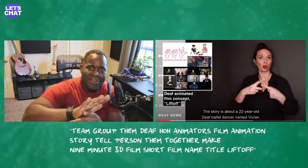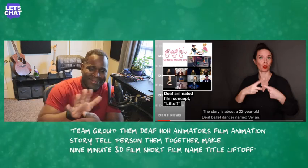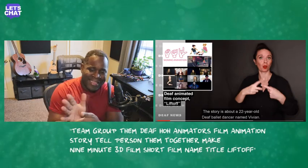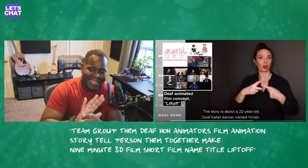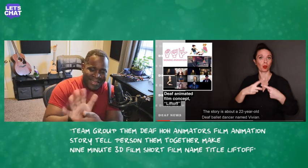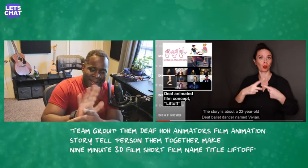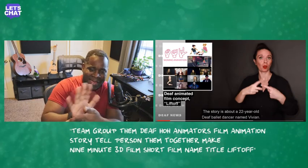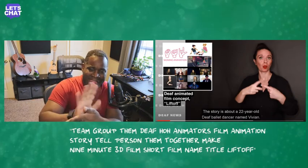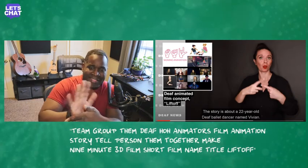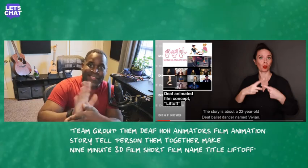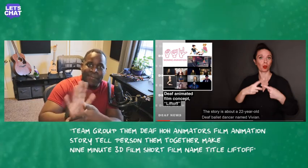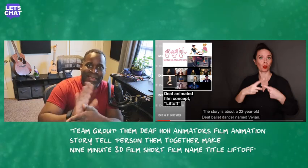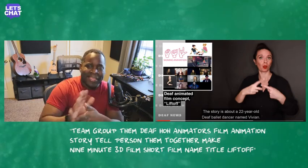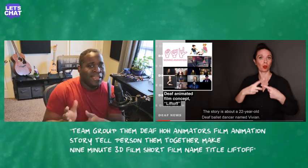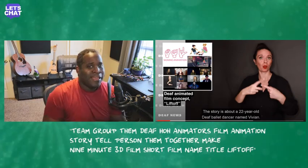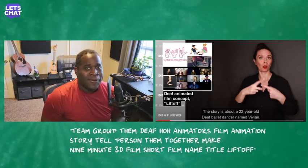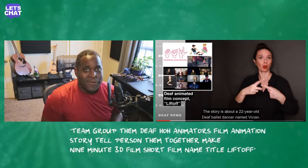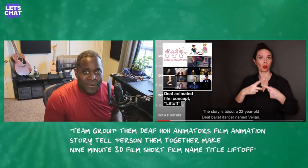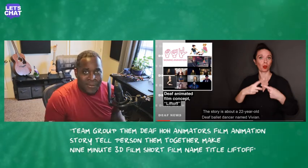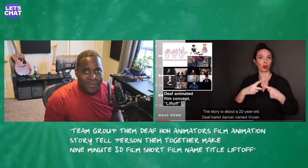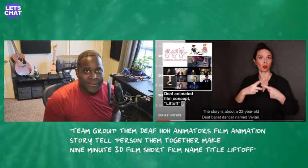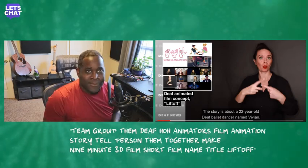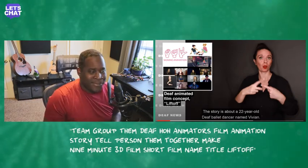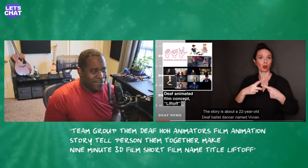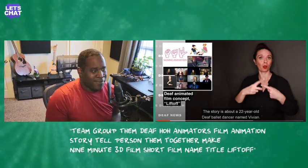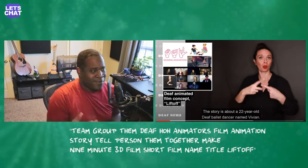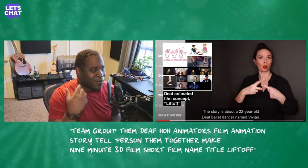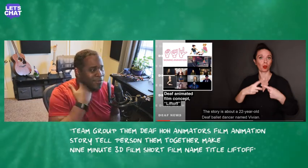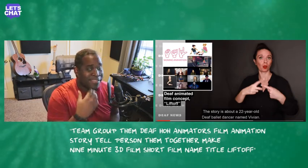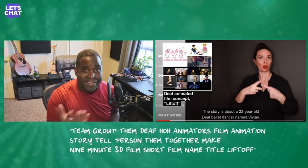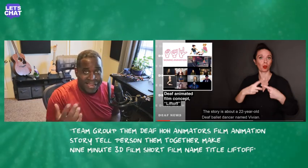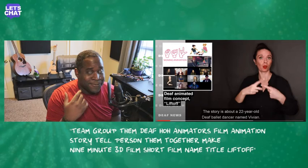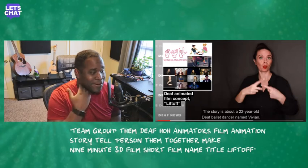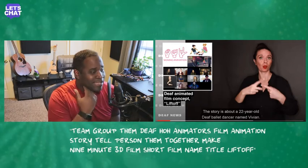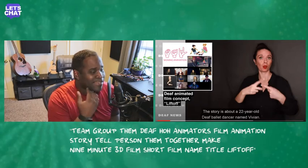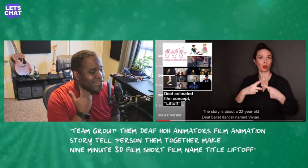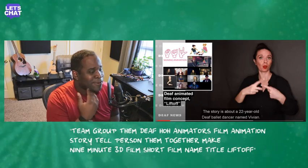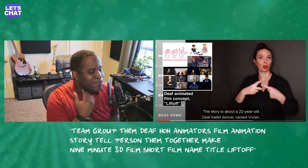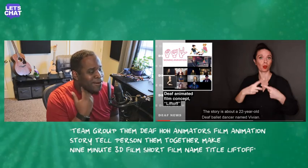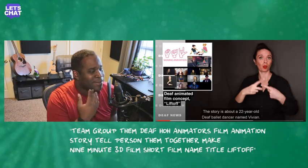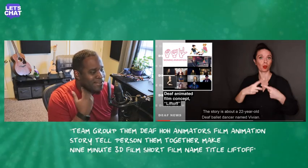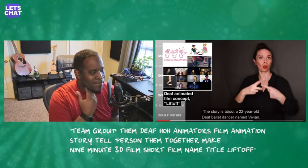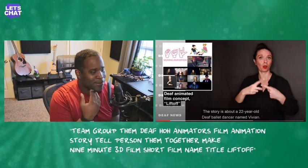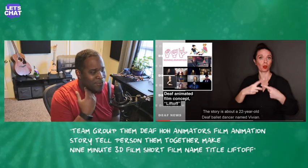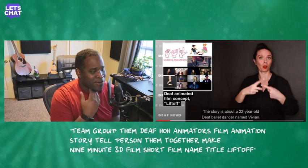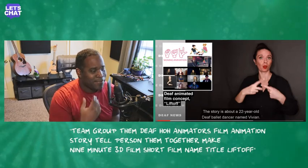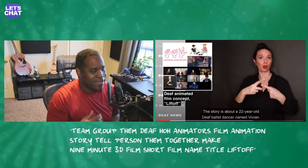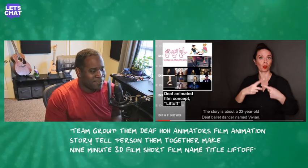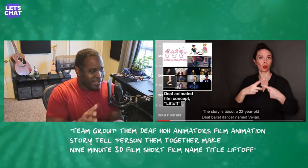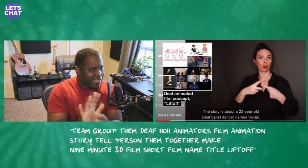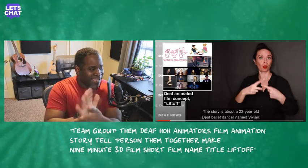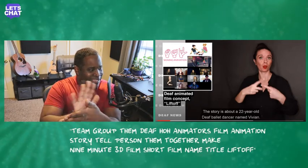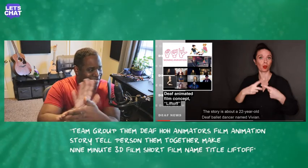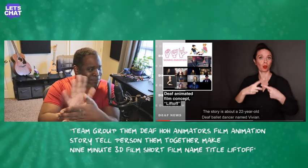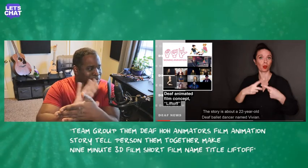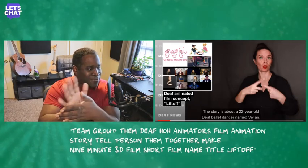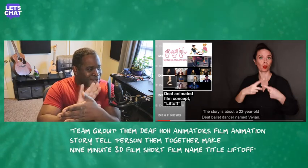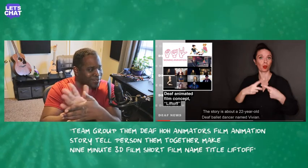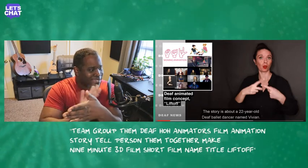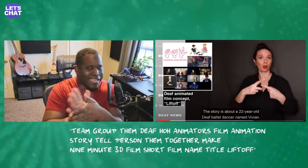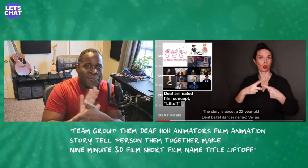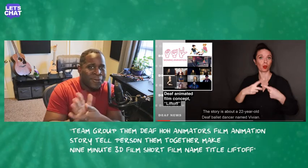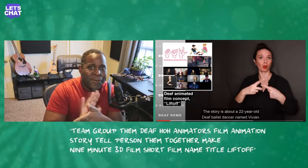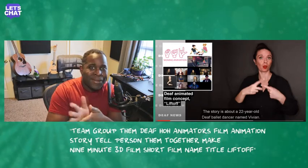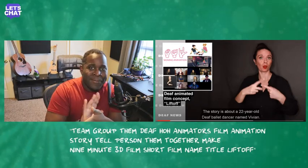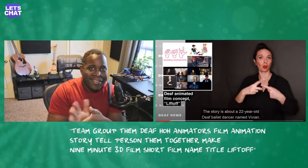more modern take, and it's spinning. Who knows what movies will be in the future, the sign for it at least. There'll probably be something much more updated, but movie